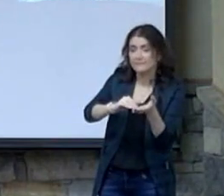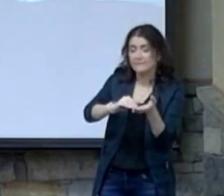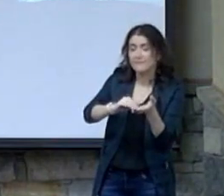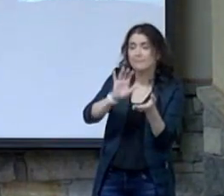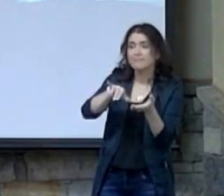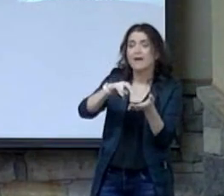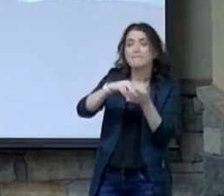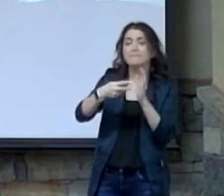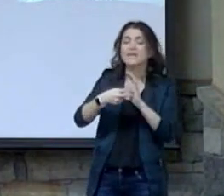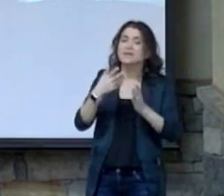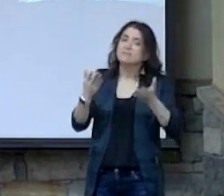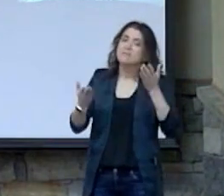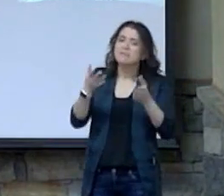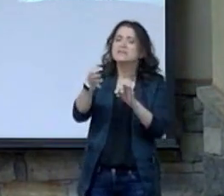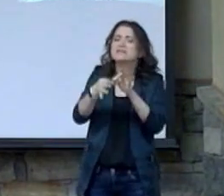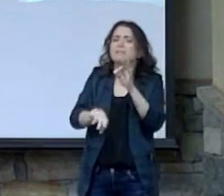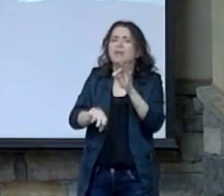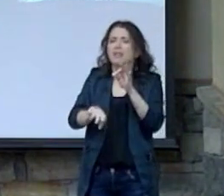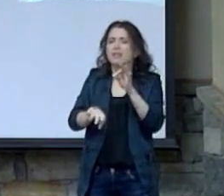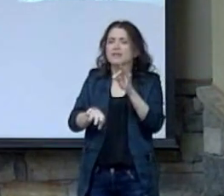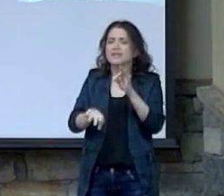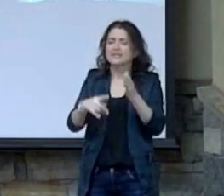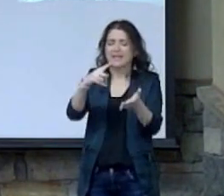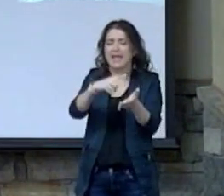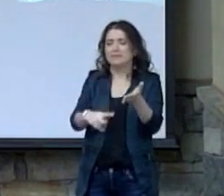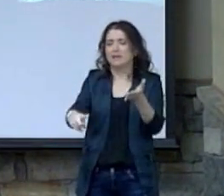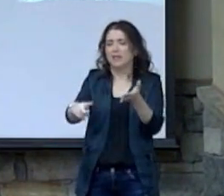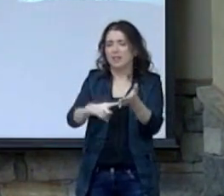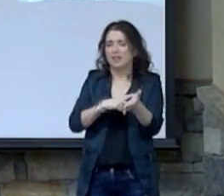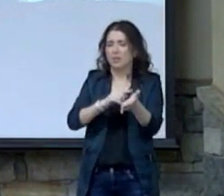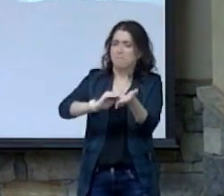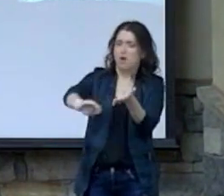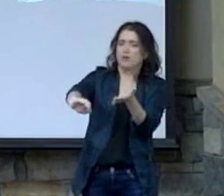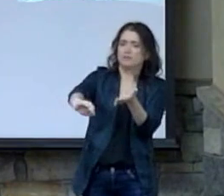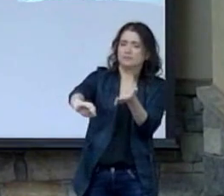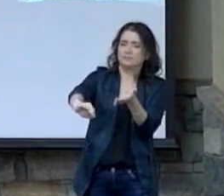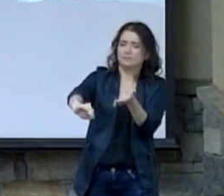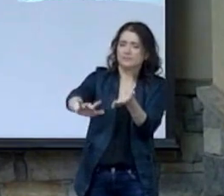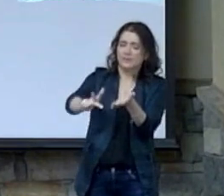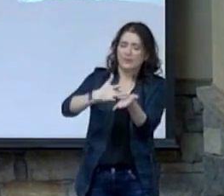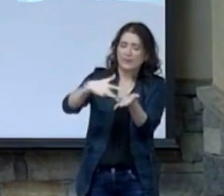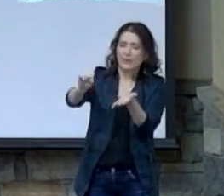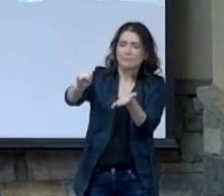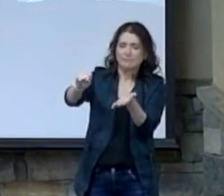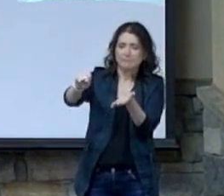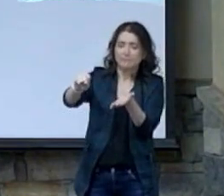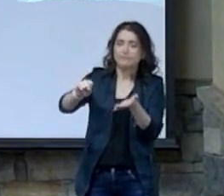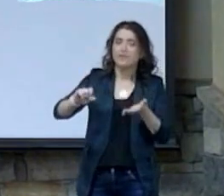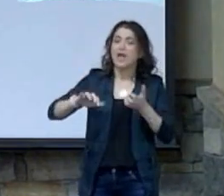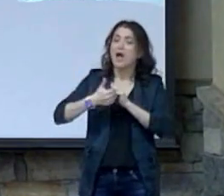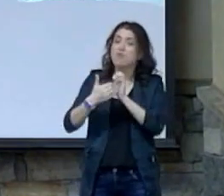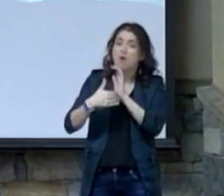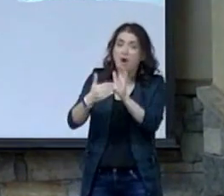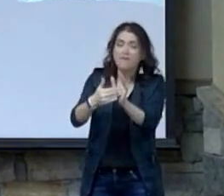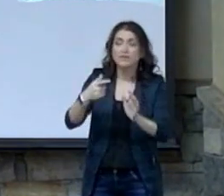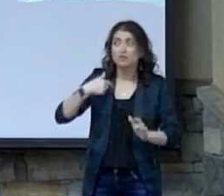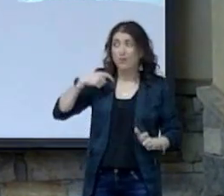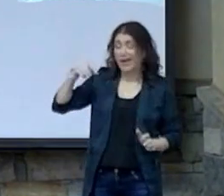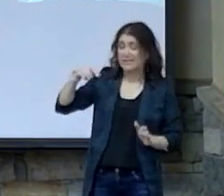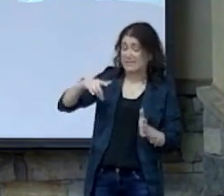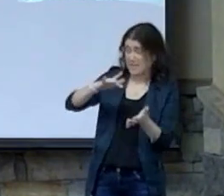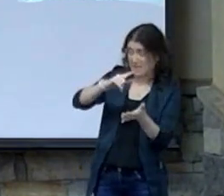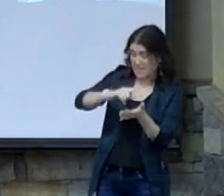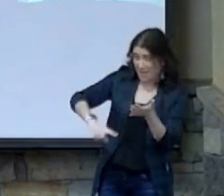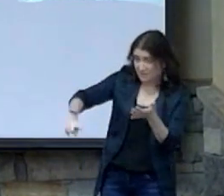word maybe on a simple level is this: to cancel or pardon, to wipe out. How many times do I have to